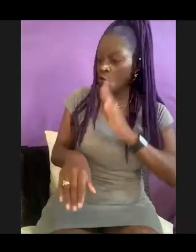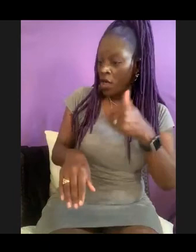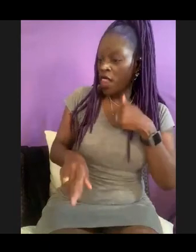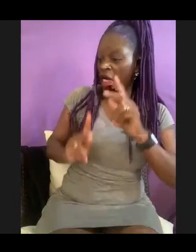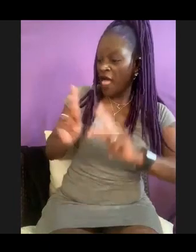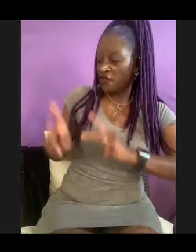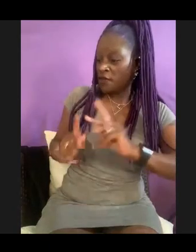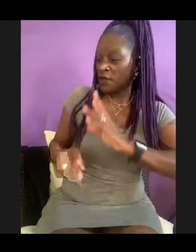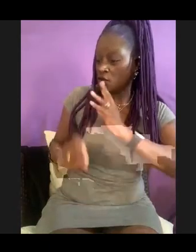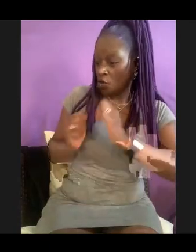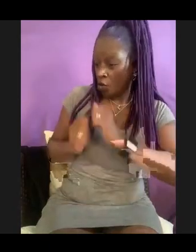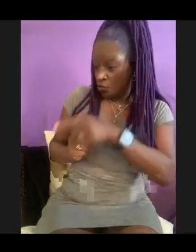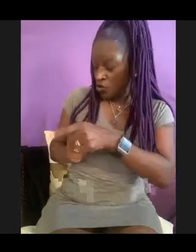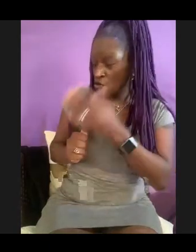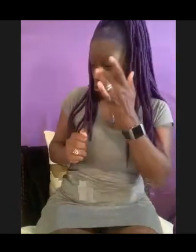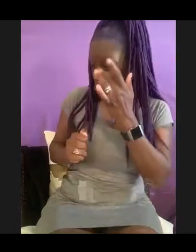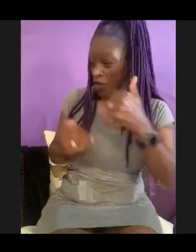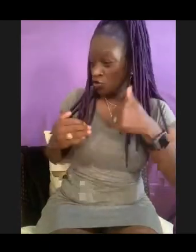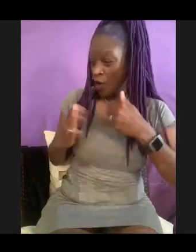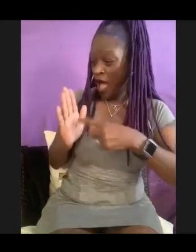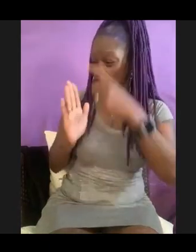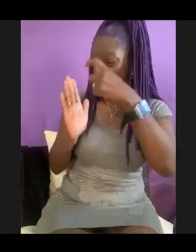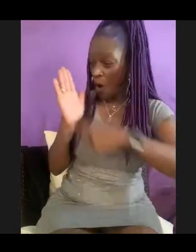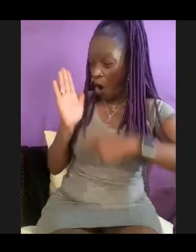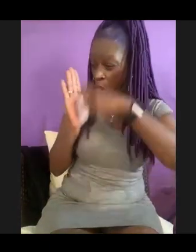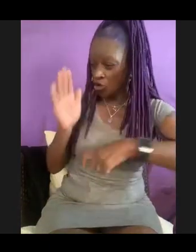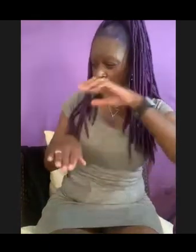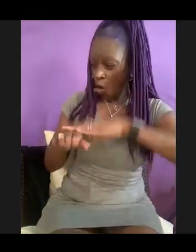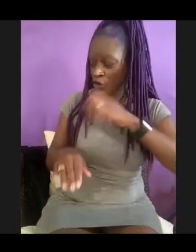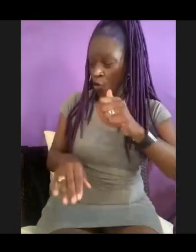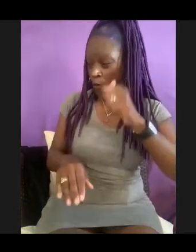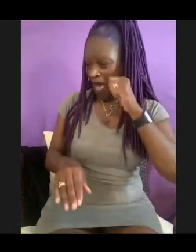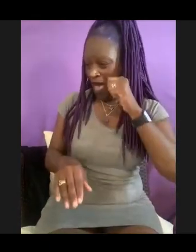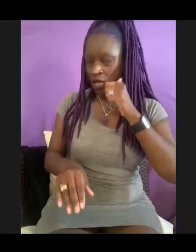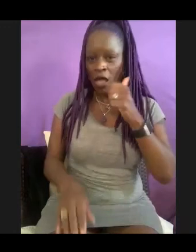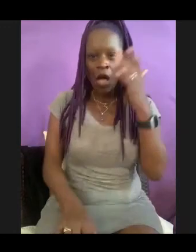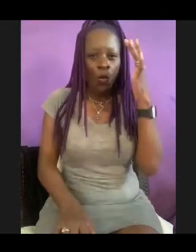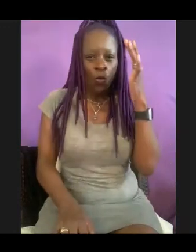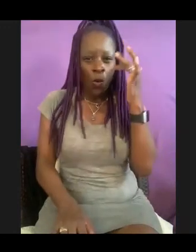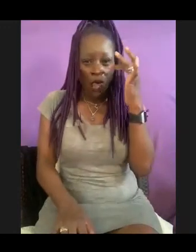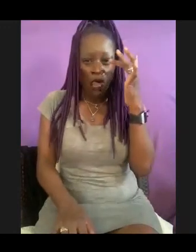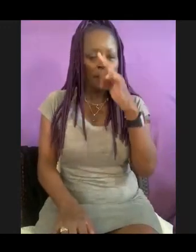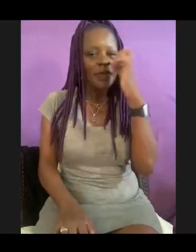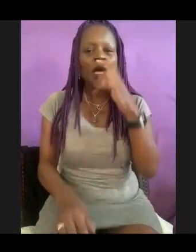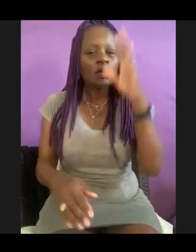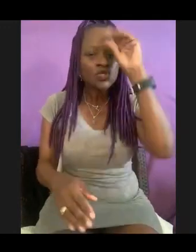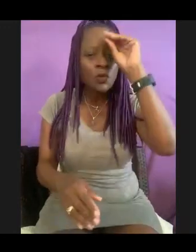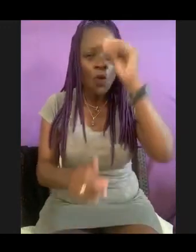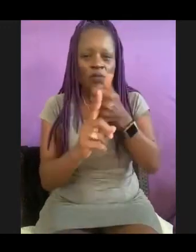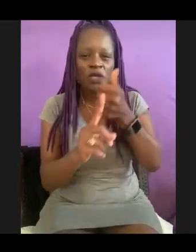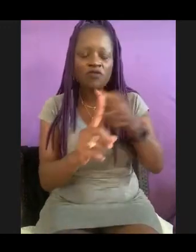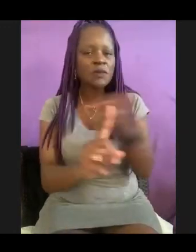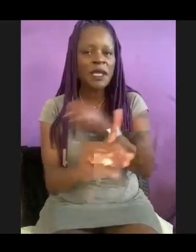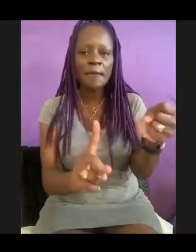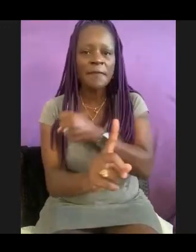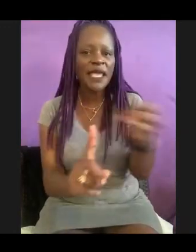back because he was being beaten. He replied, "Yes, but I'm bad sometimes."